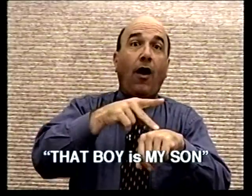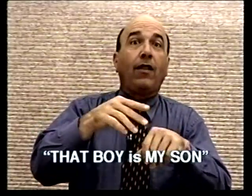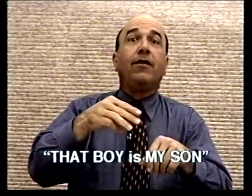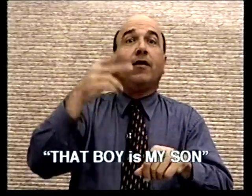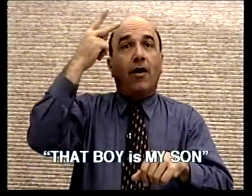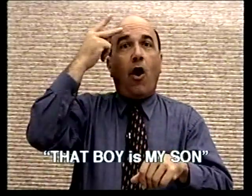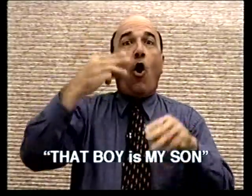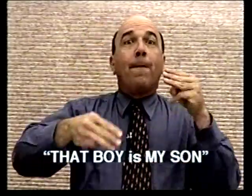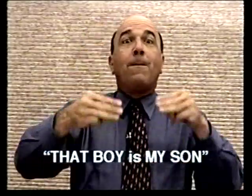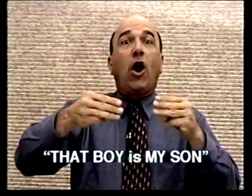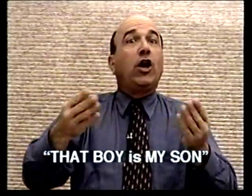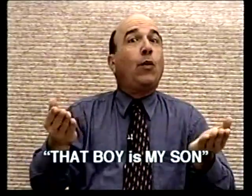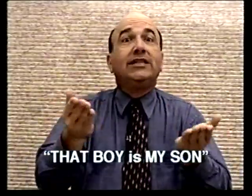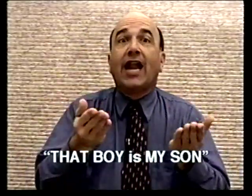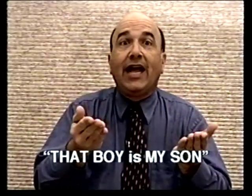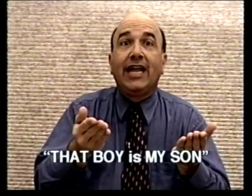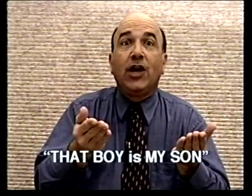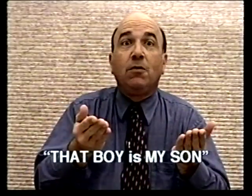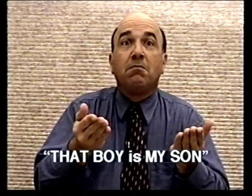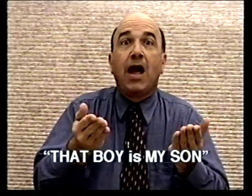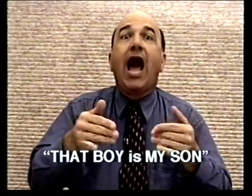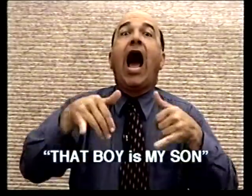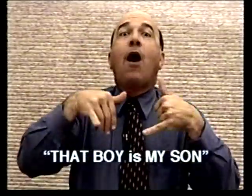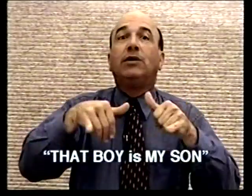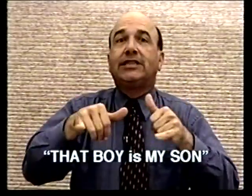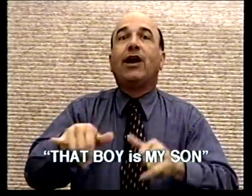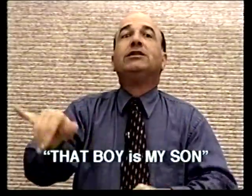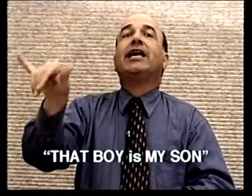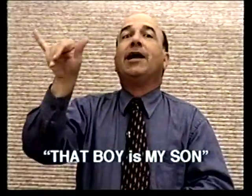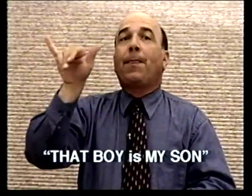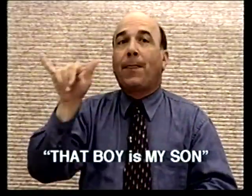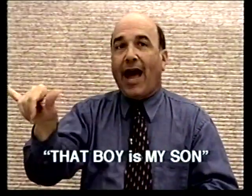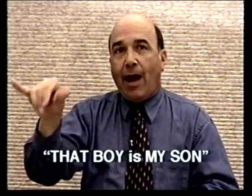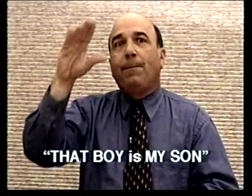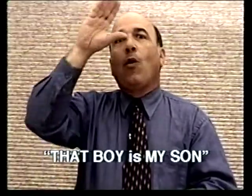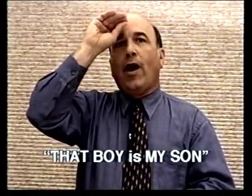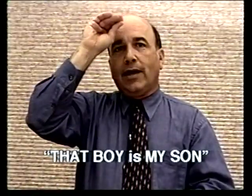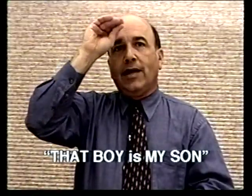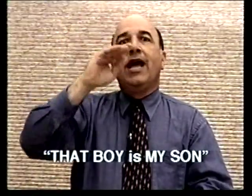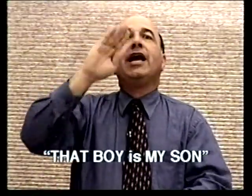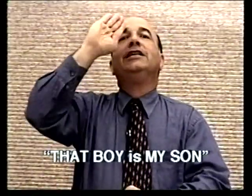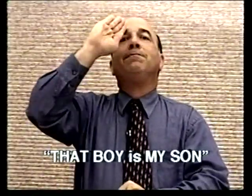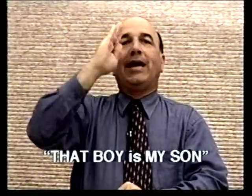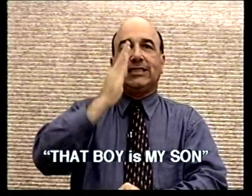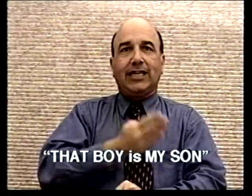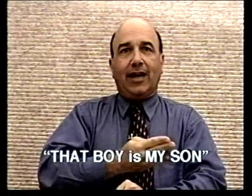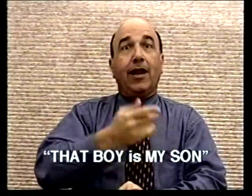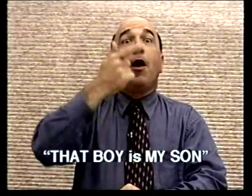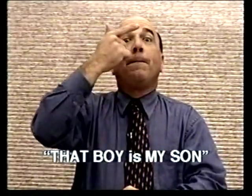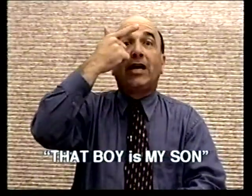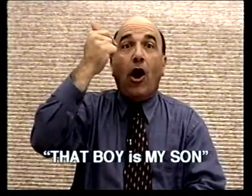Paul or Mark was not here, I would still say that boy is my son,